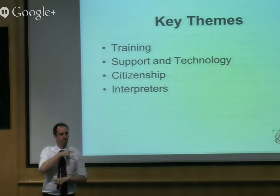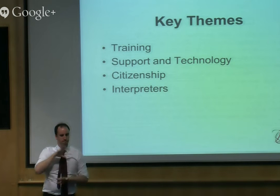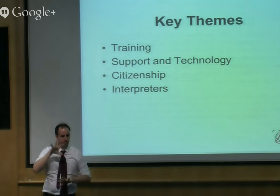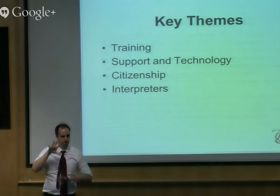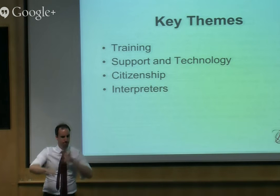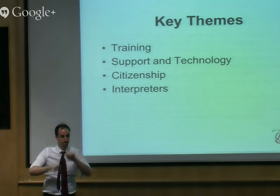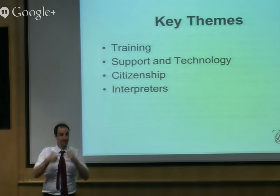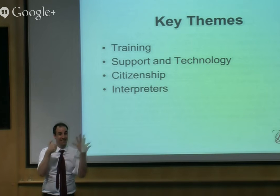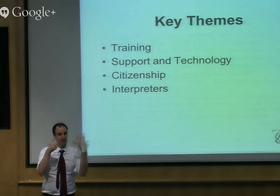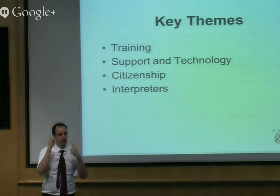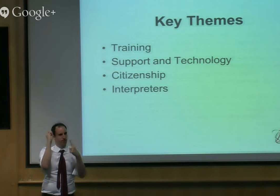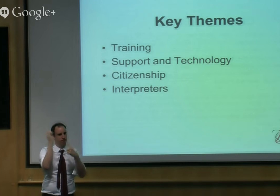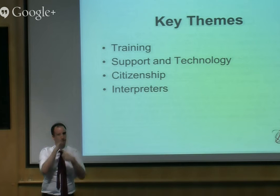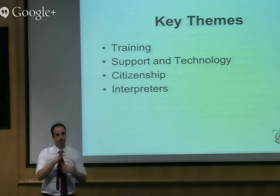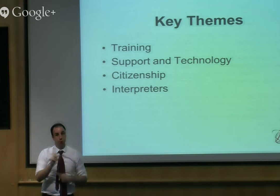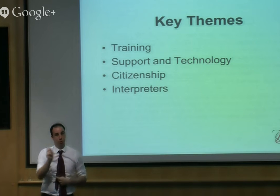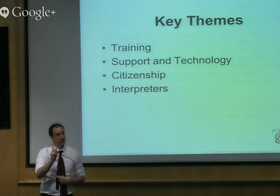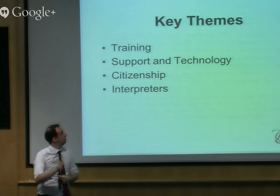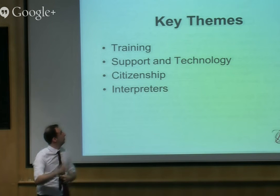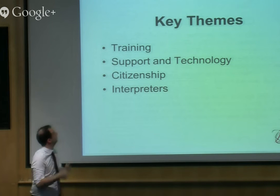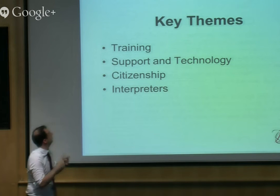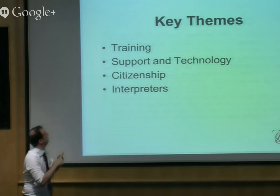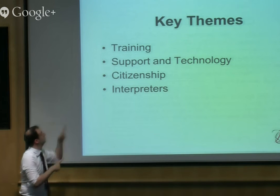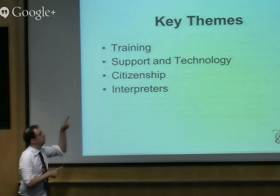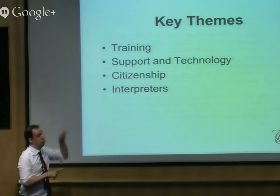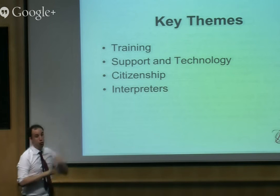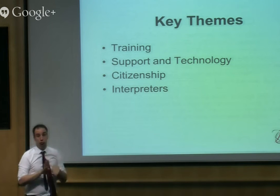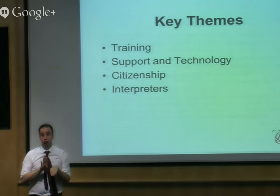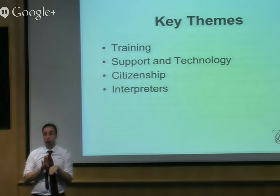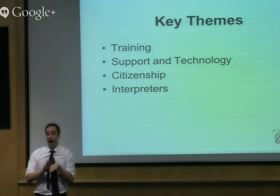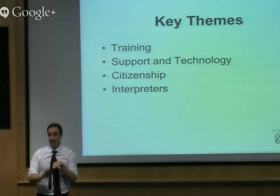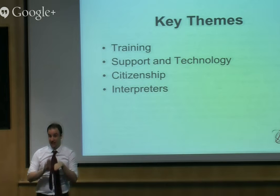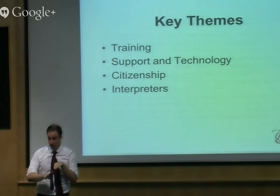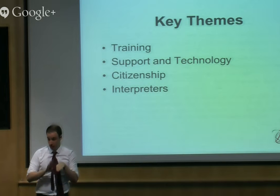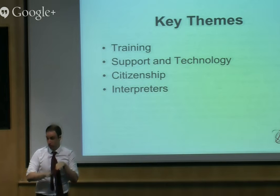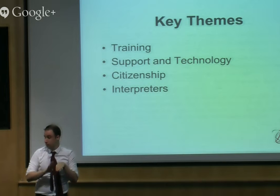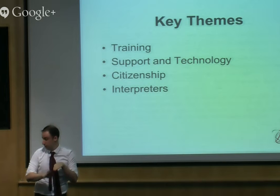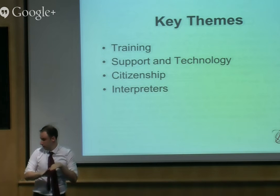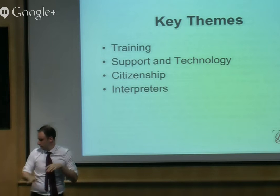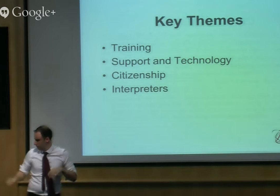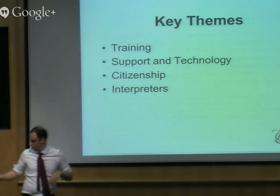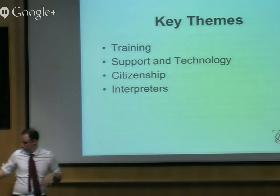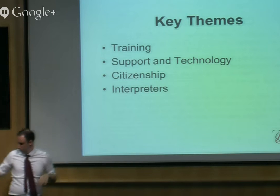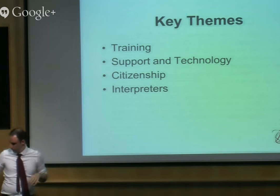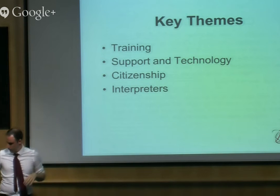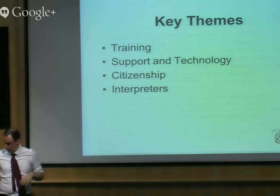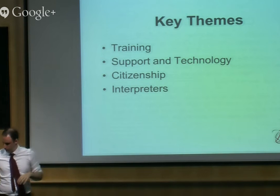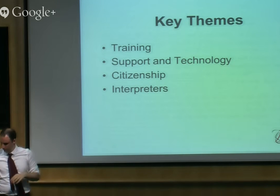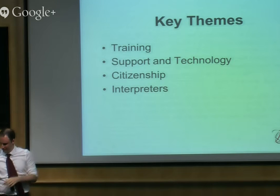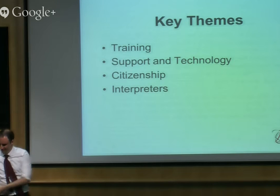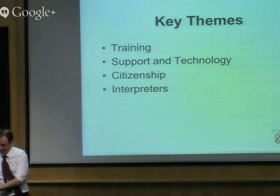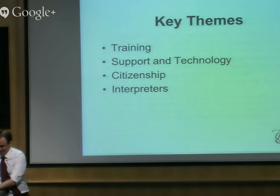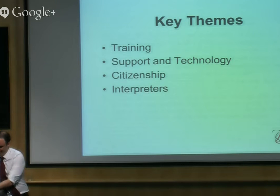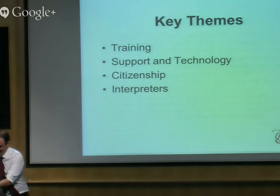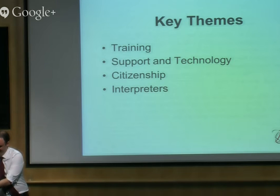Now the key themes that we had, of course, is that we spoke about a range of things, but there were a few things that came up consistently throughout